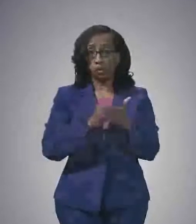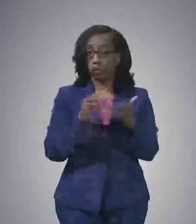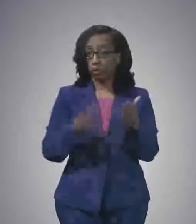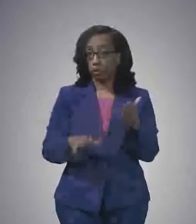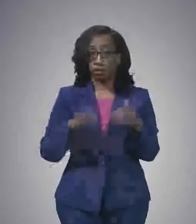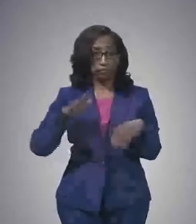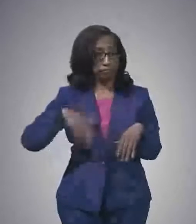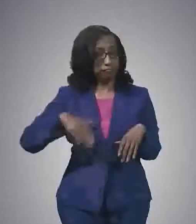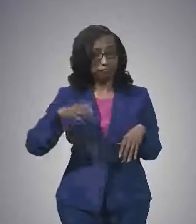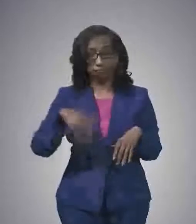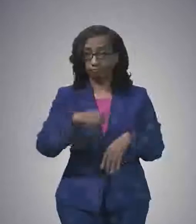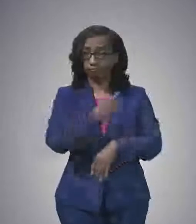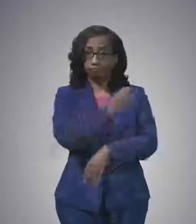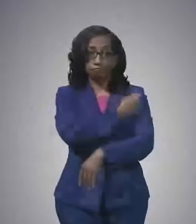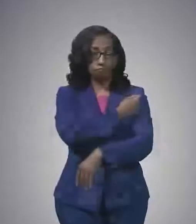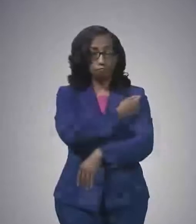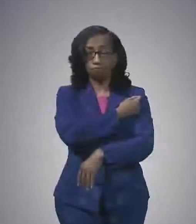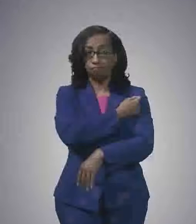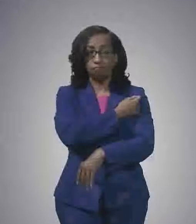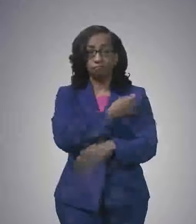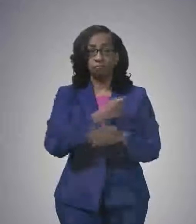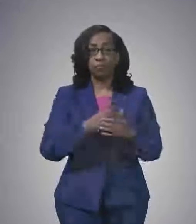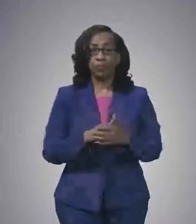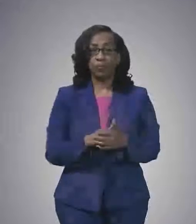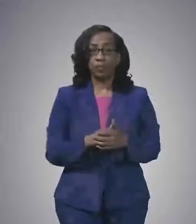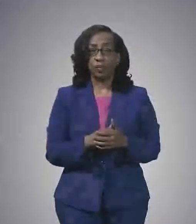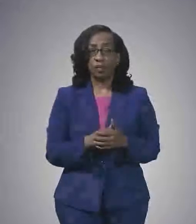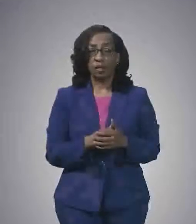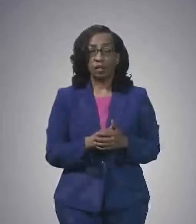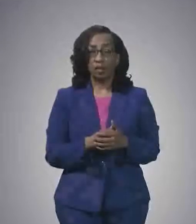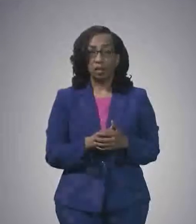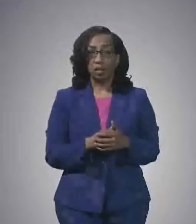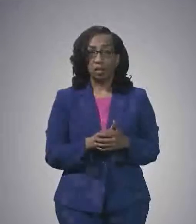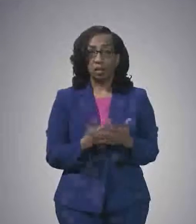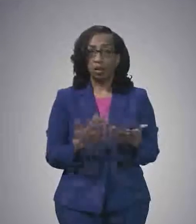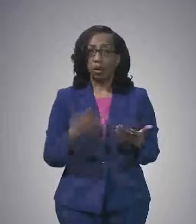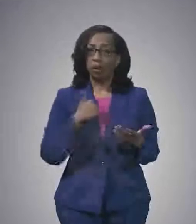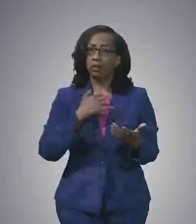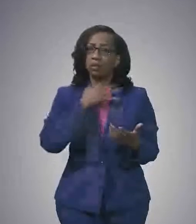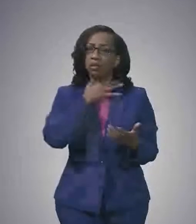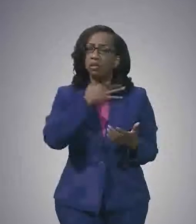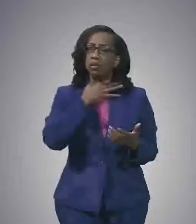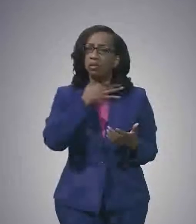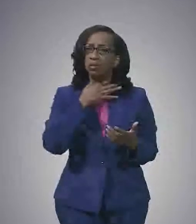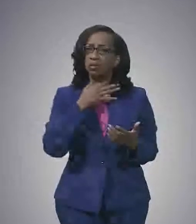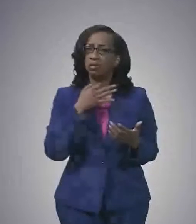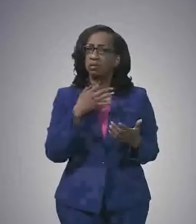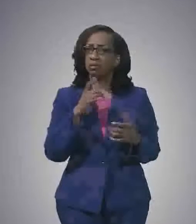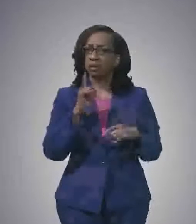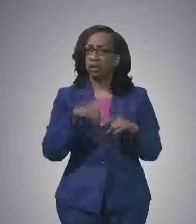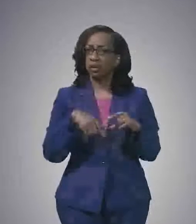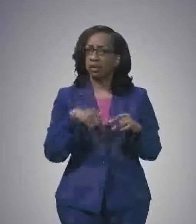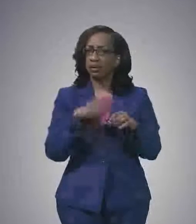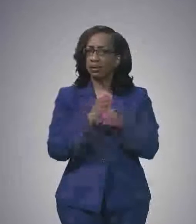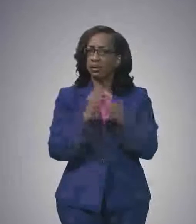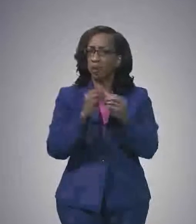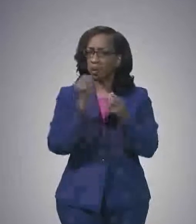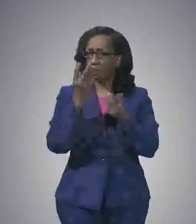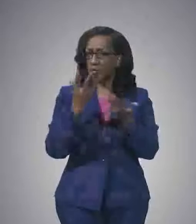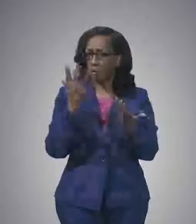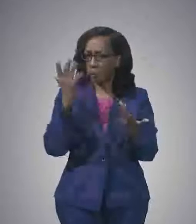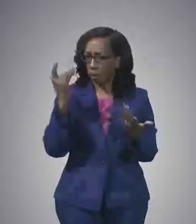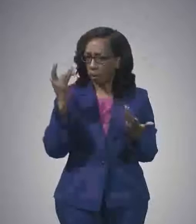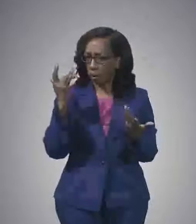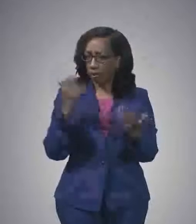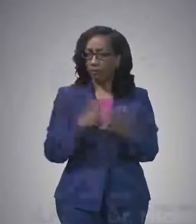of particular interest this year. And I just am curious why we can't get more data about those.